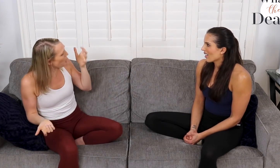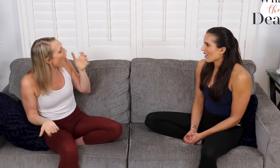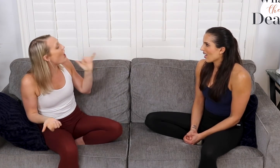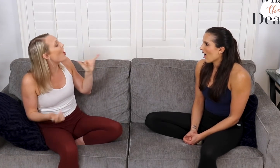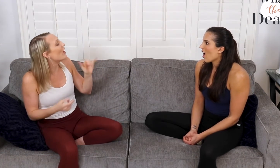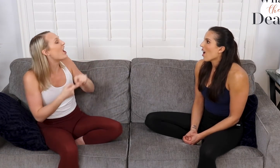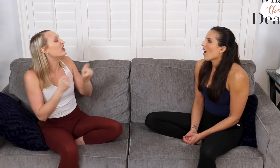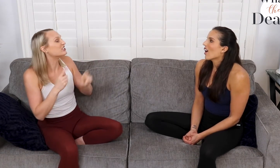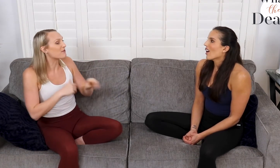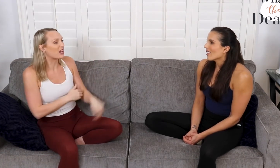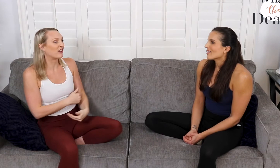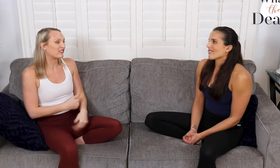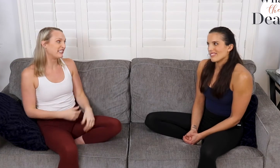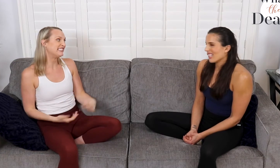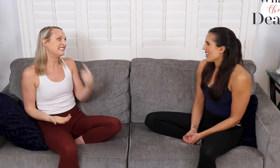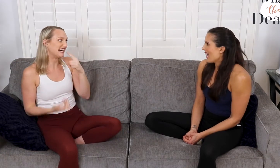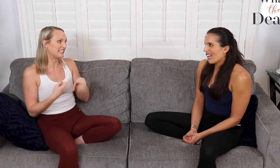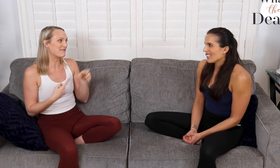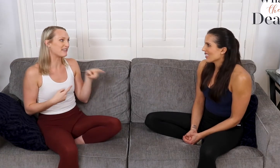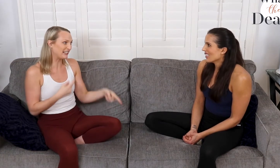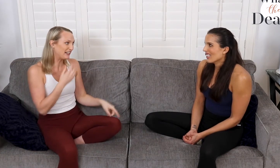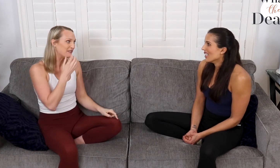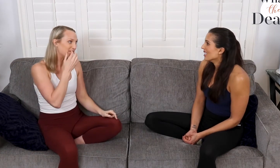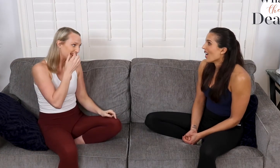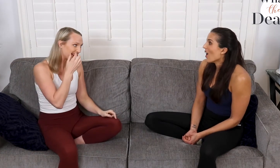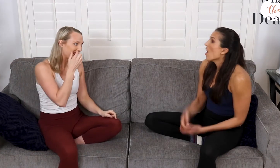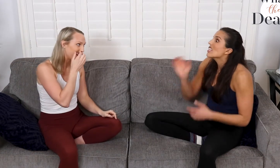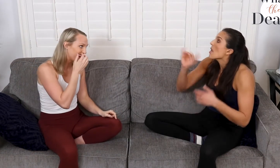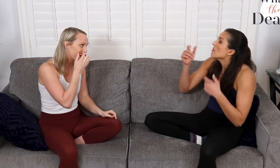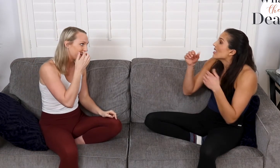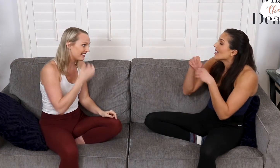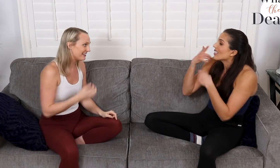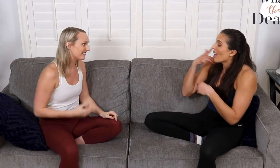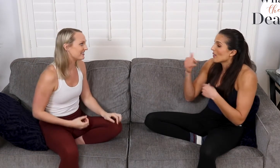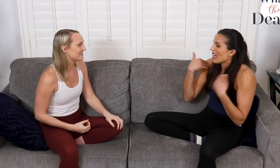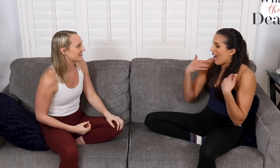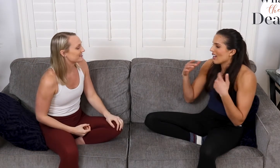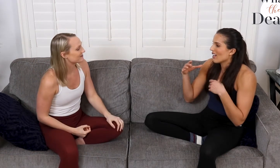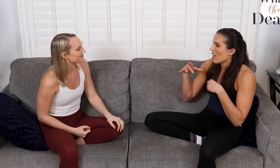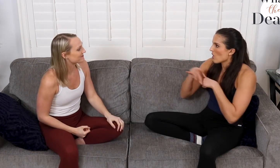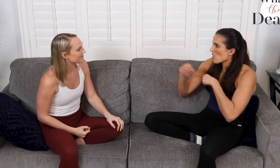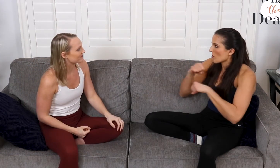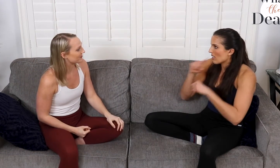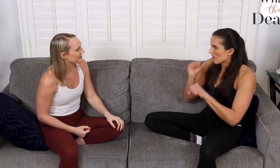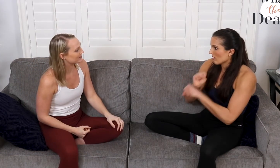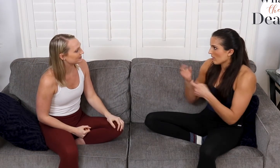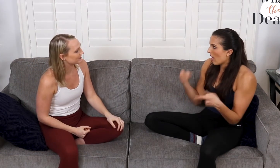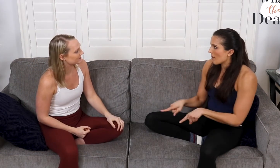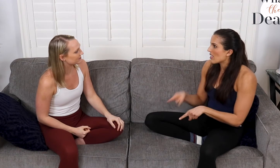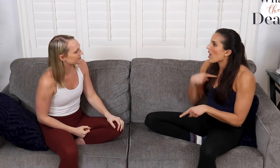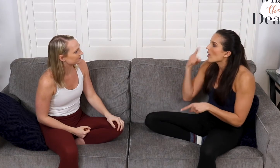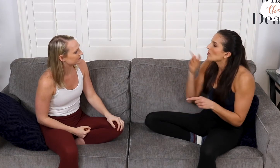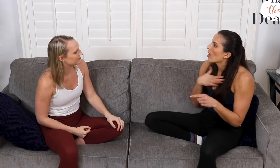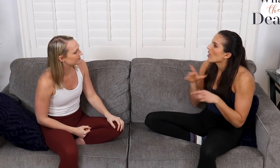AC blasting. I could even hear myself like move around. I could not sleep, but I